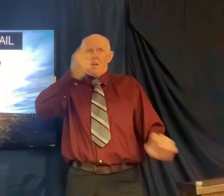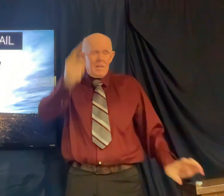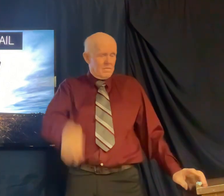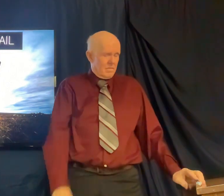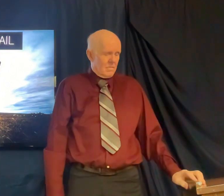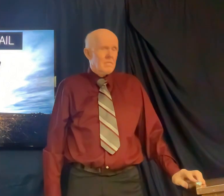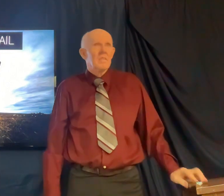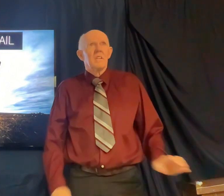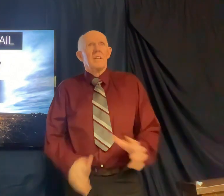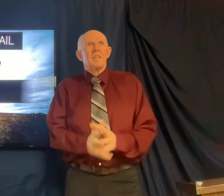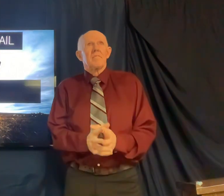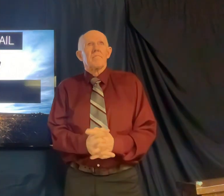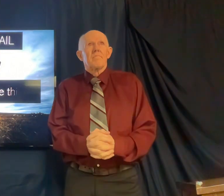Anyone